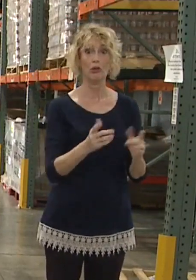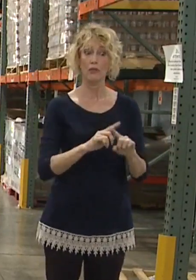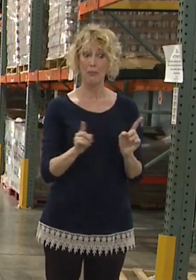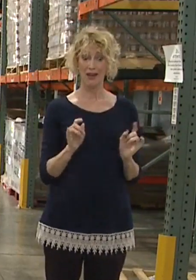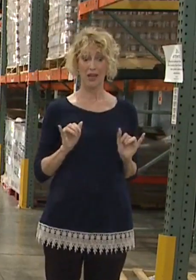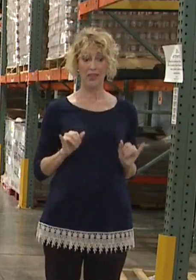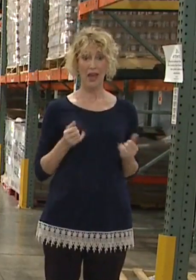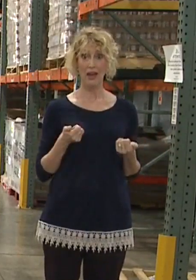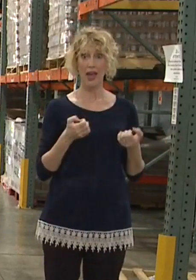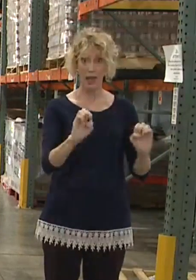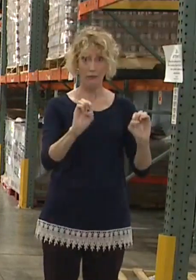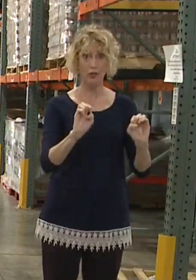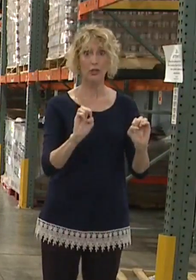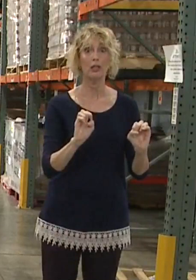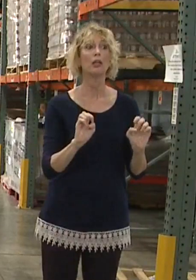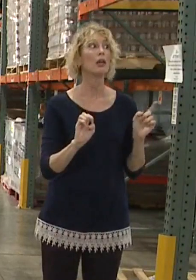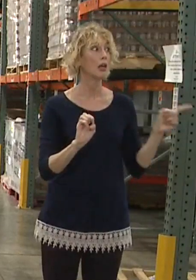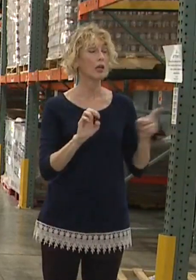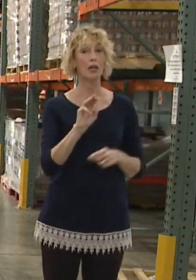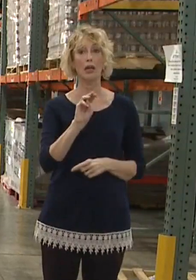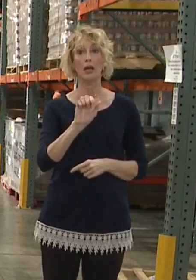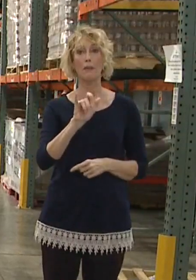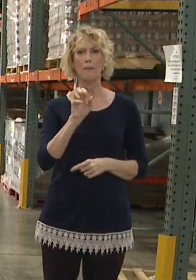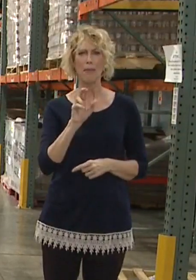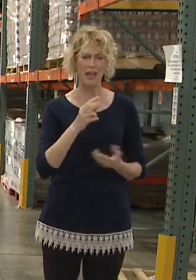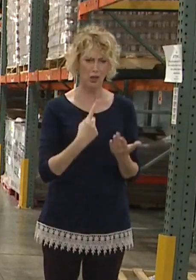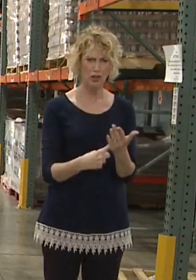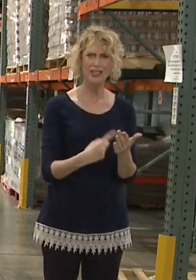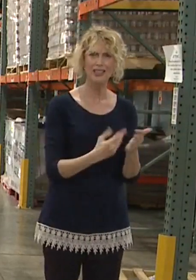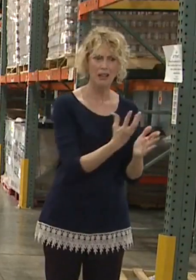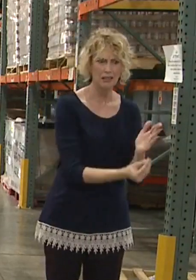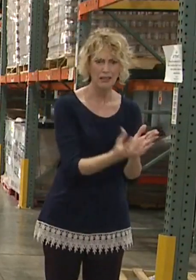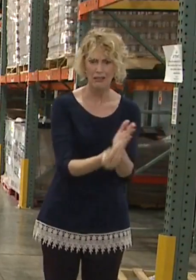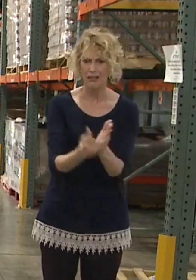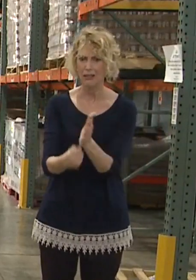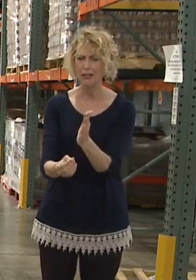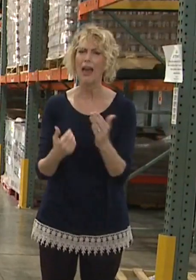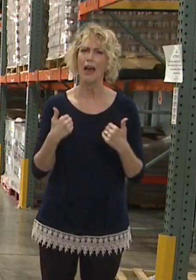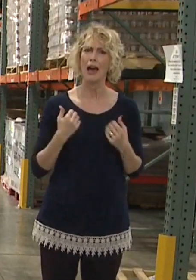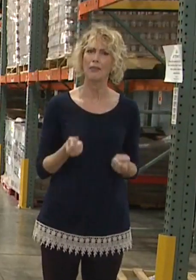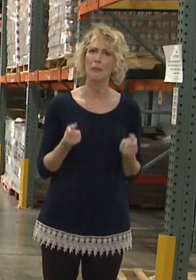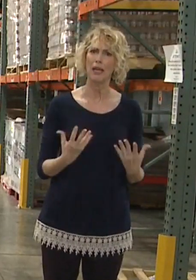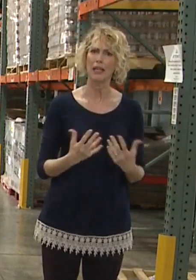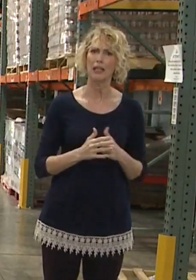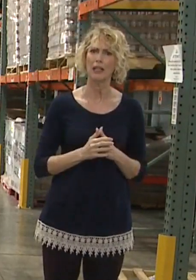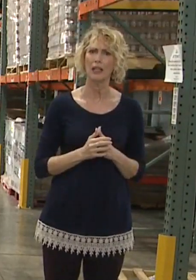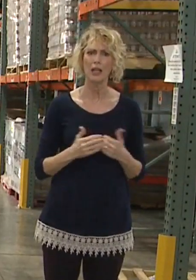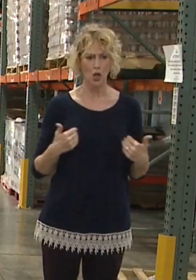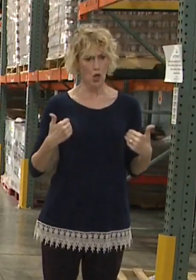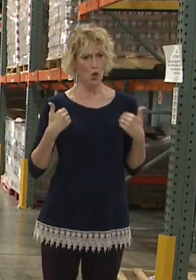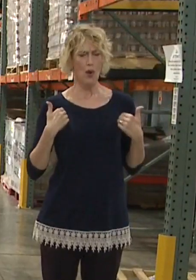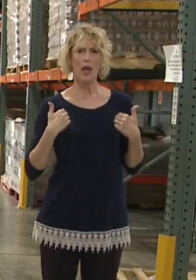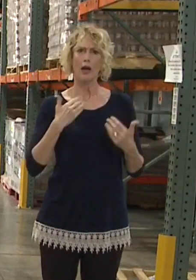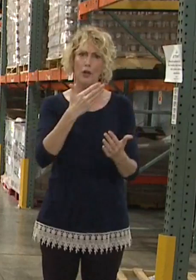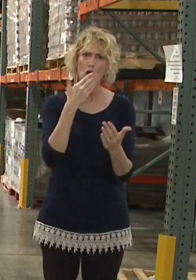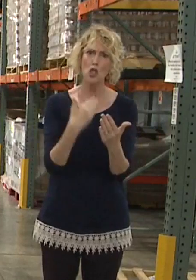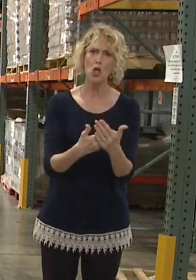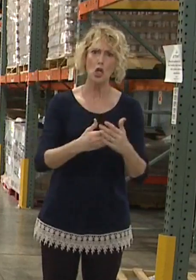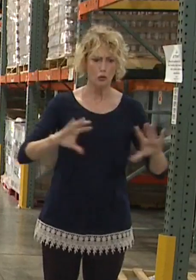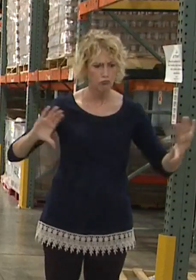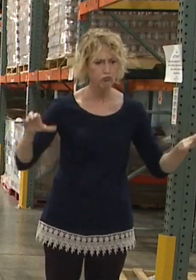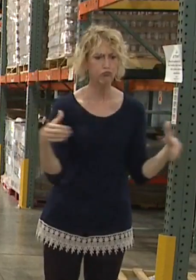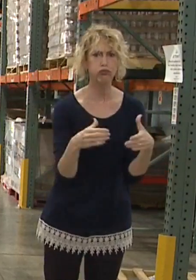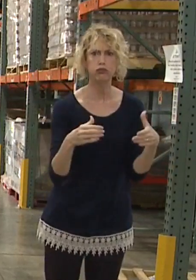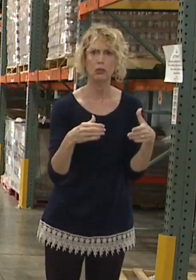effort, we wanted to fill the gaps that Mayor talked about. And there are many gaps. We have a very robust infrastructure with Hawaii Food Bank,